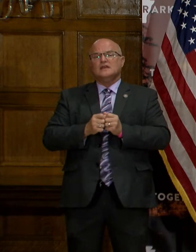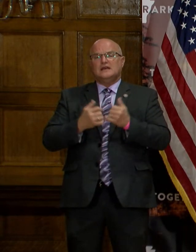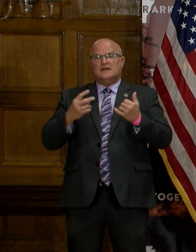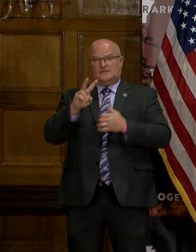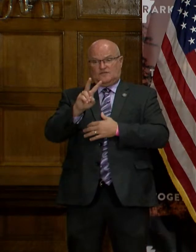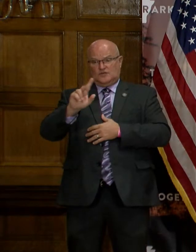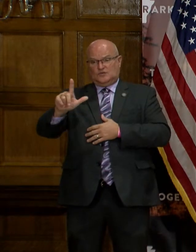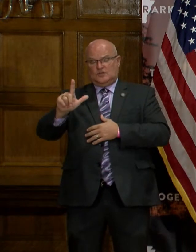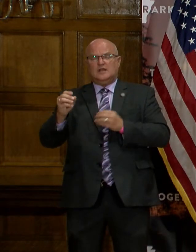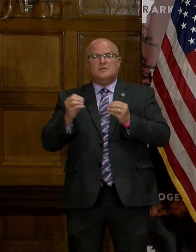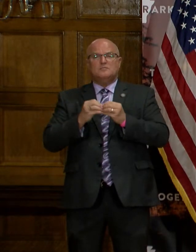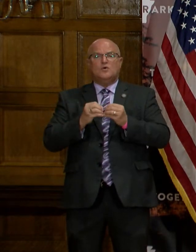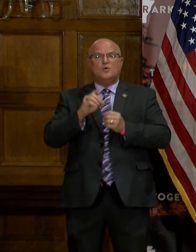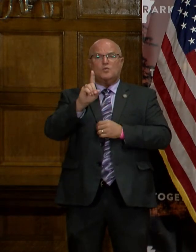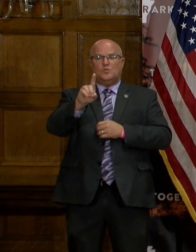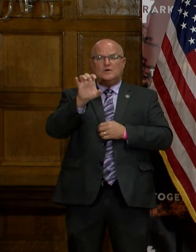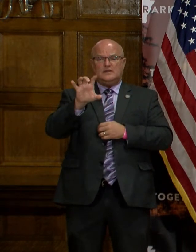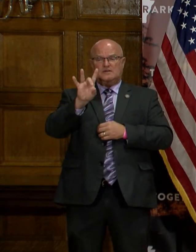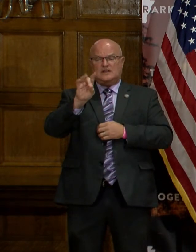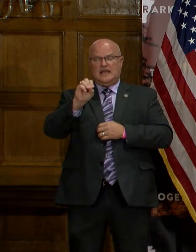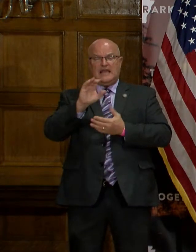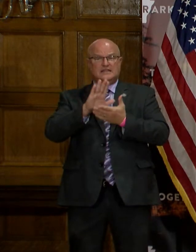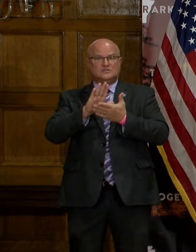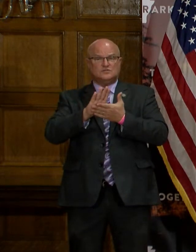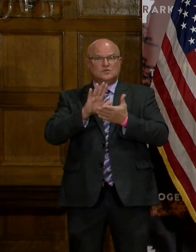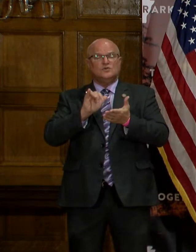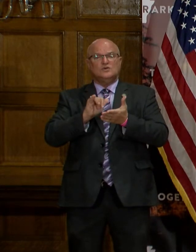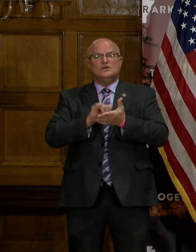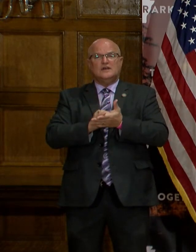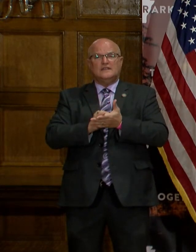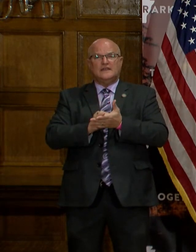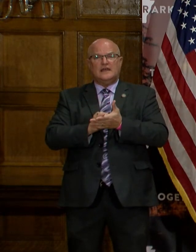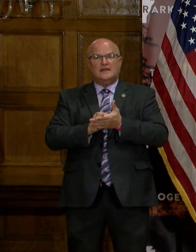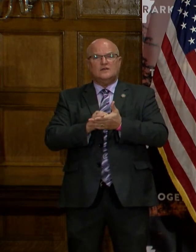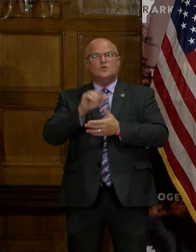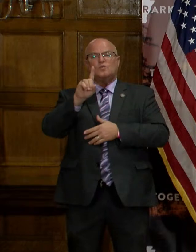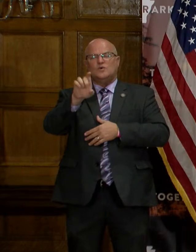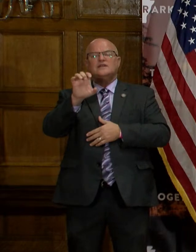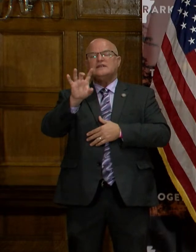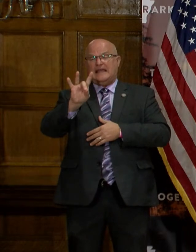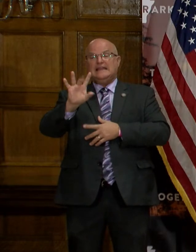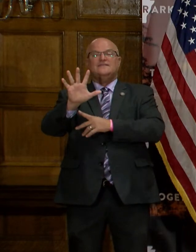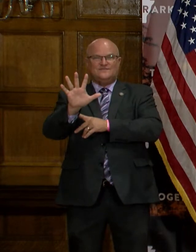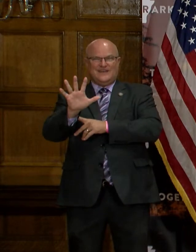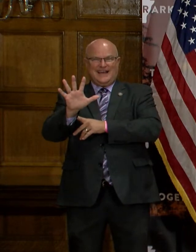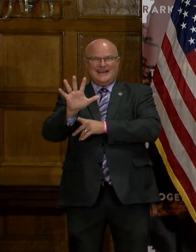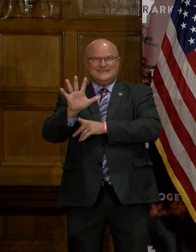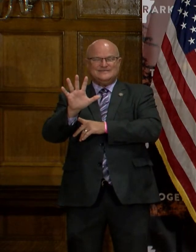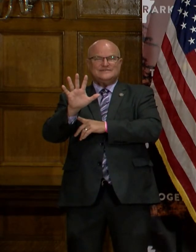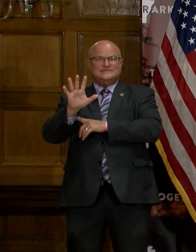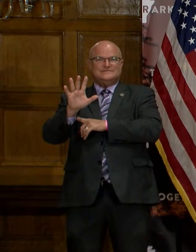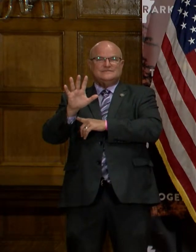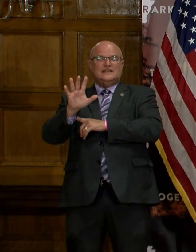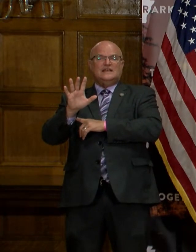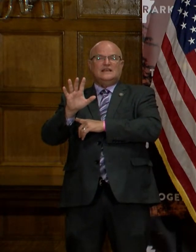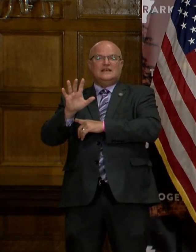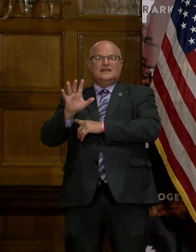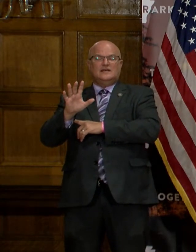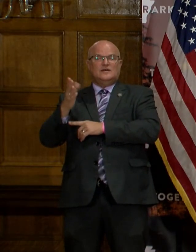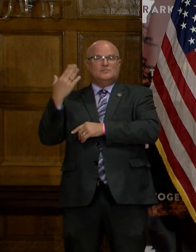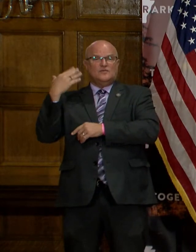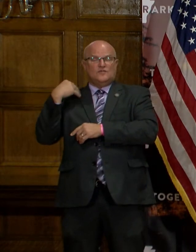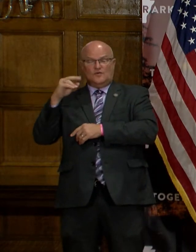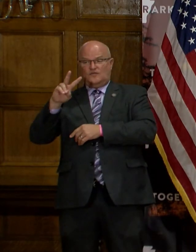now well over 180 schools that, exactly 185, that have returned from an